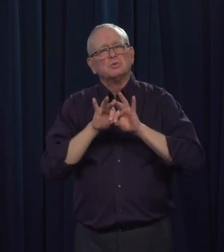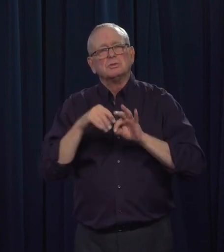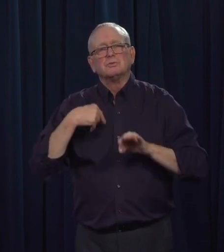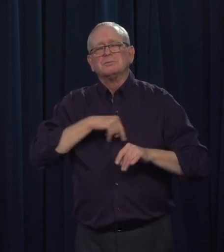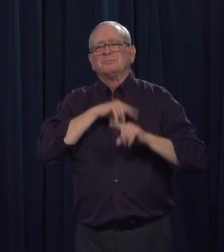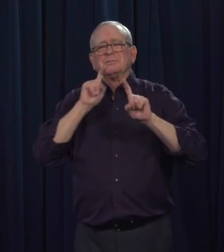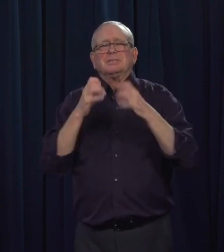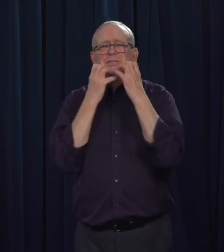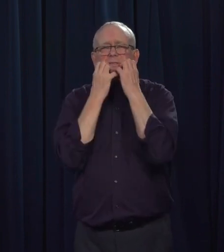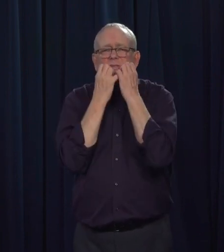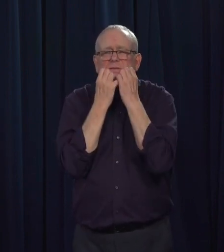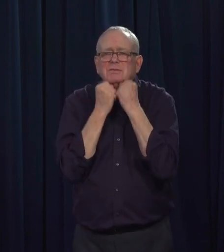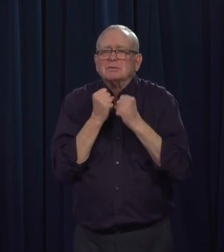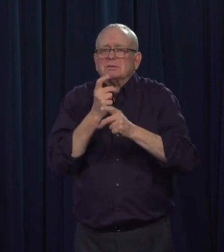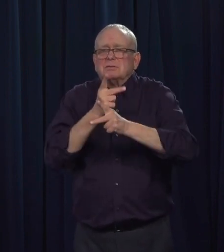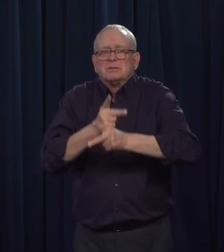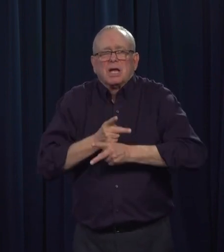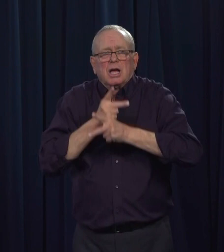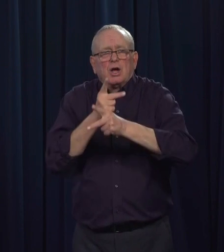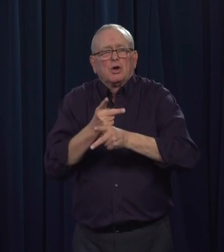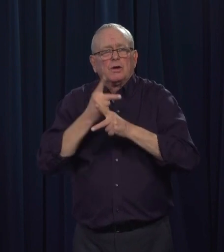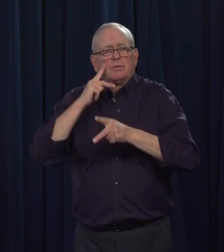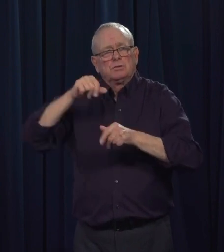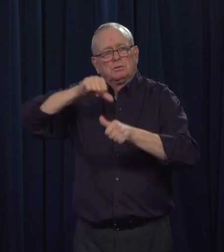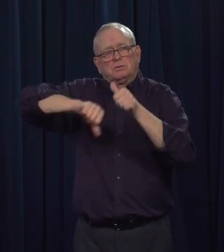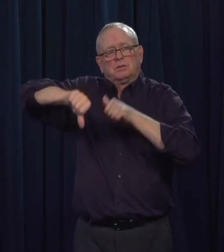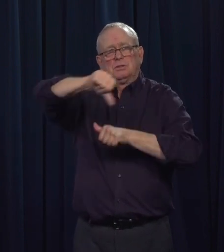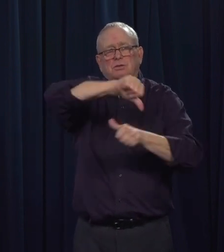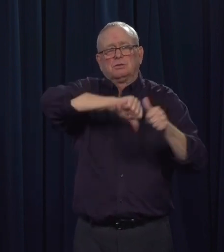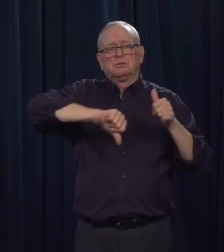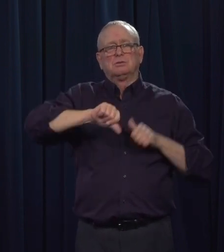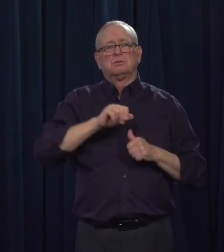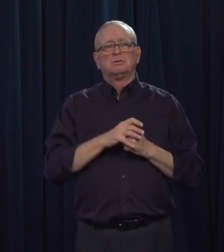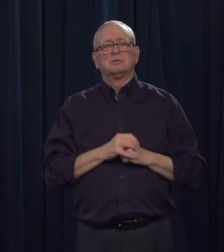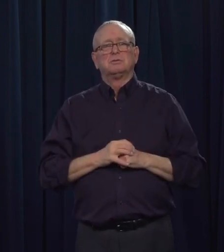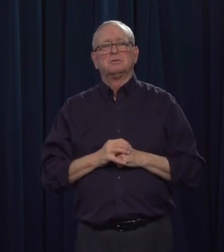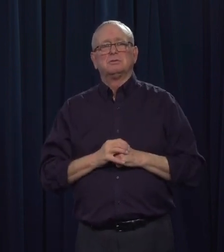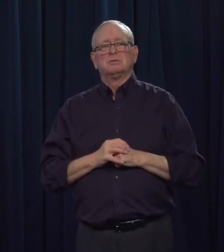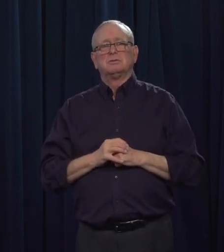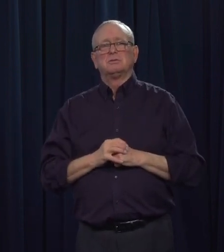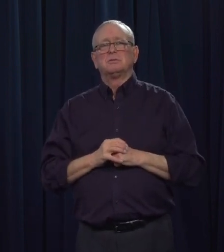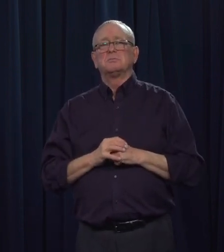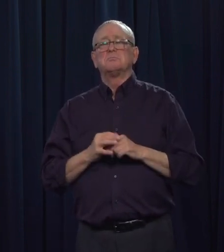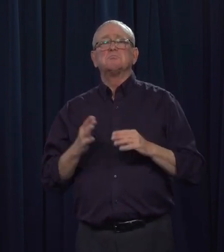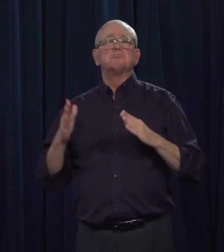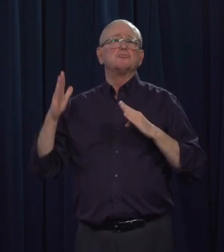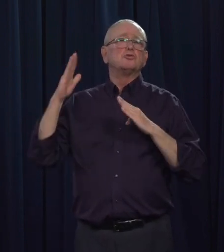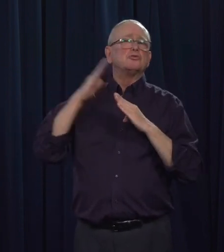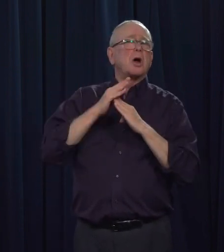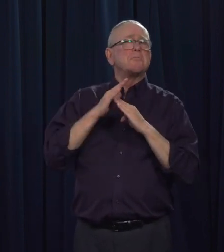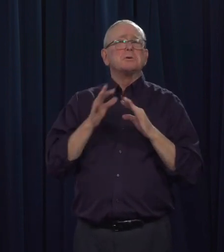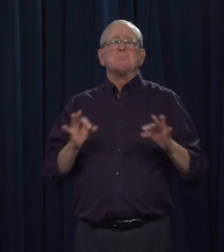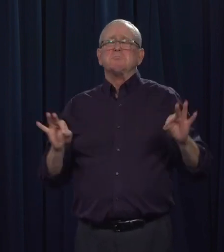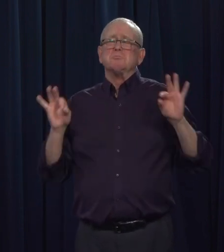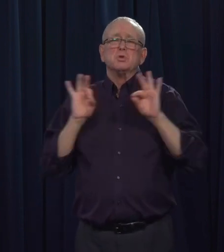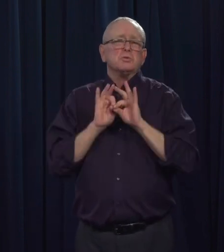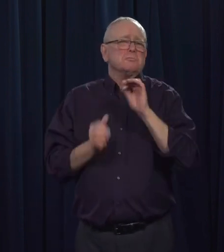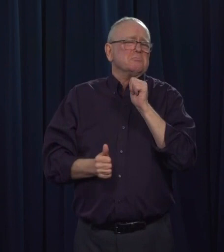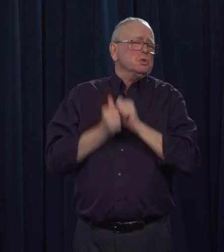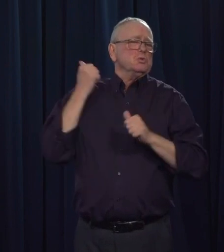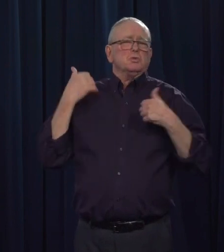a physical distance, and now, more than ever, finding creative ways to maintain our bonds and stay socially